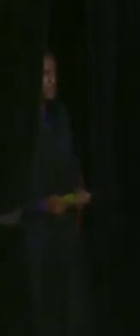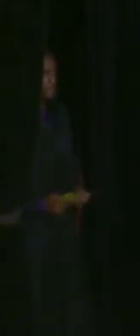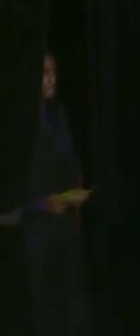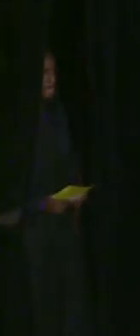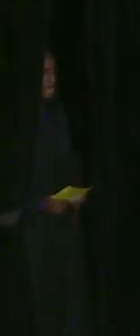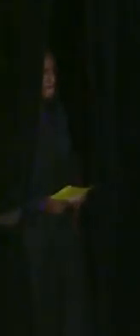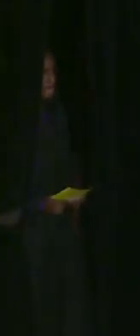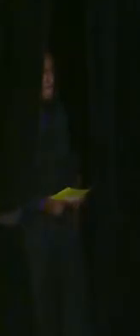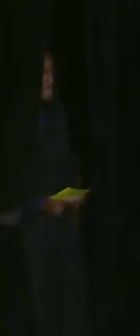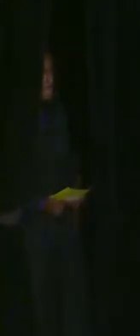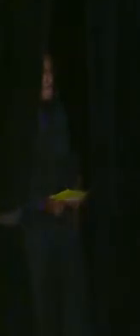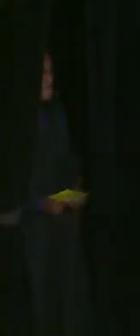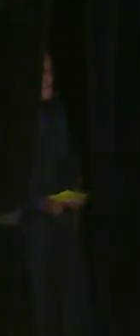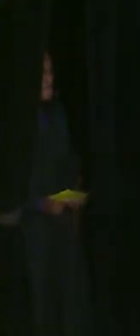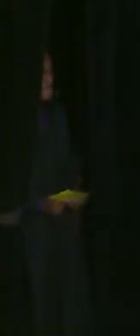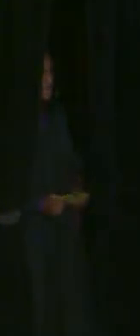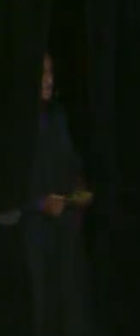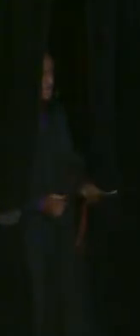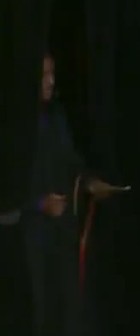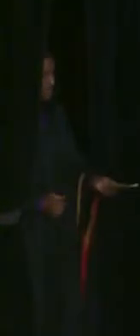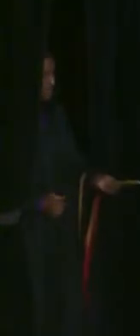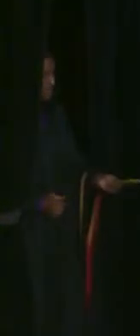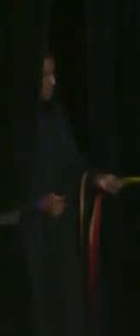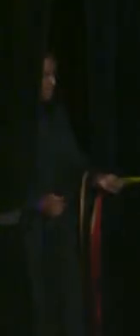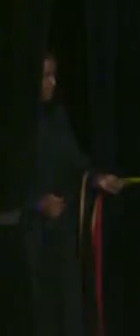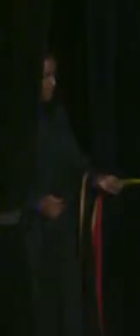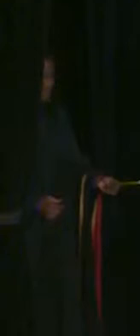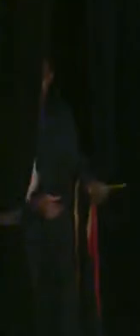Eric Zorn Valentin.